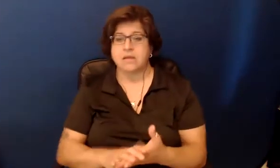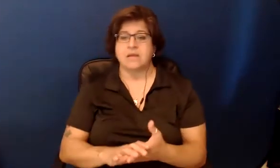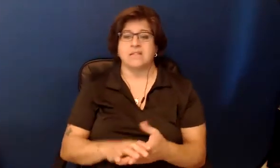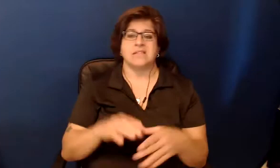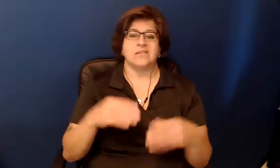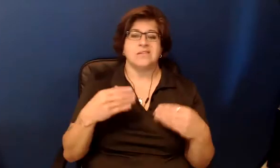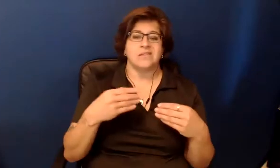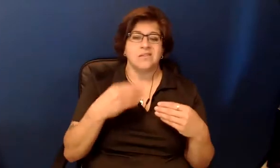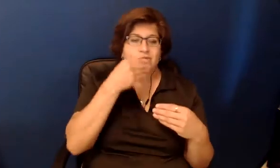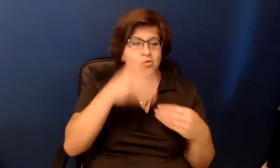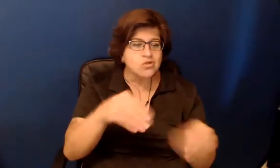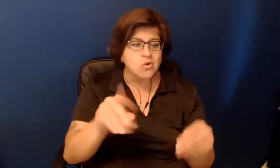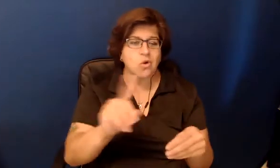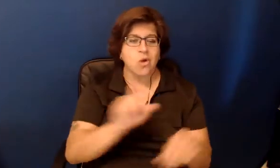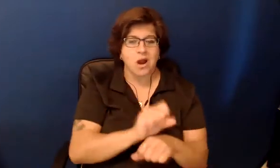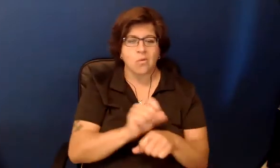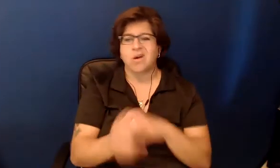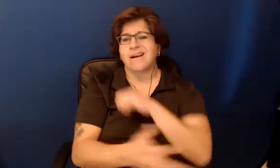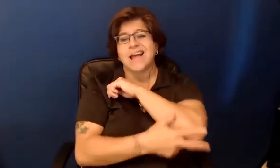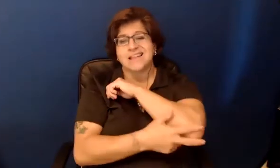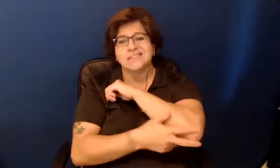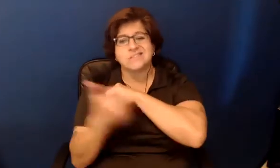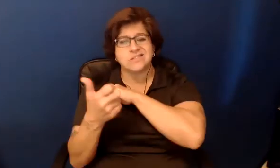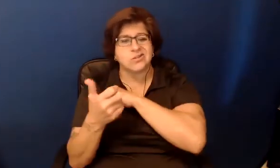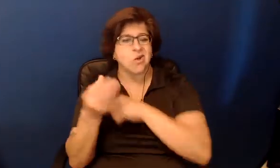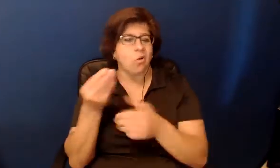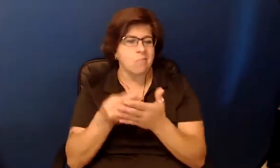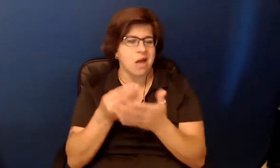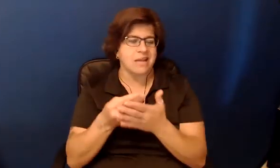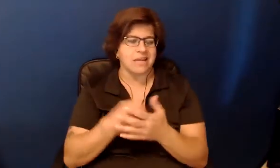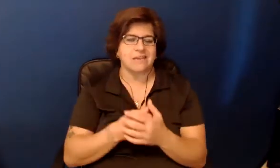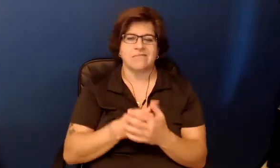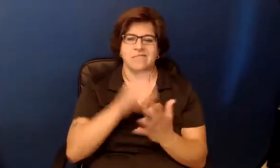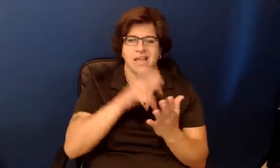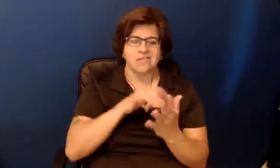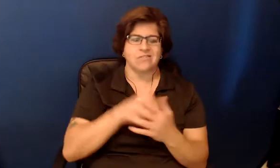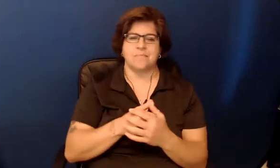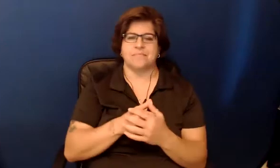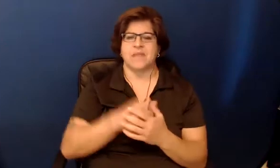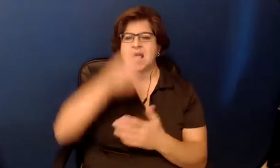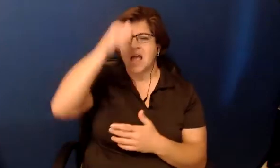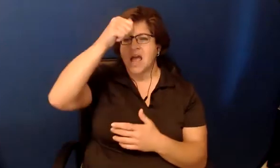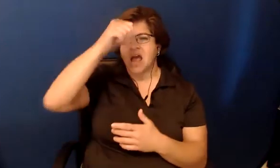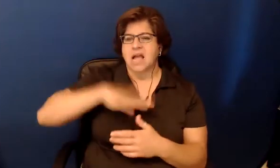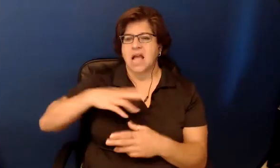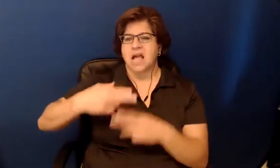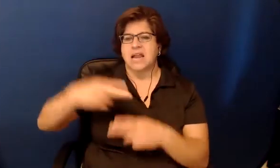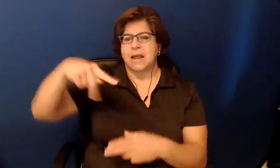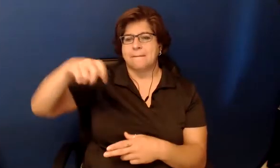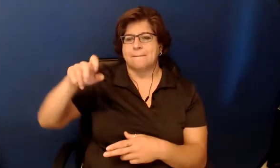there were places like the markets, the grocery market I worked in. I stole money out of the till. I was given a